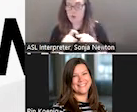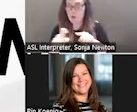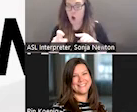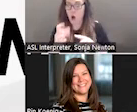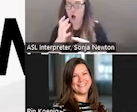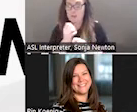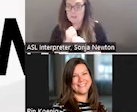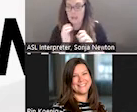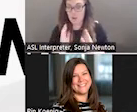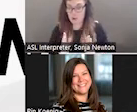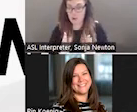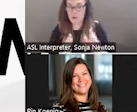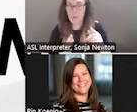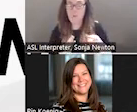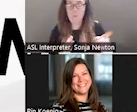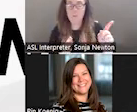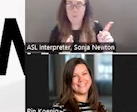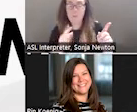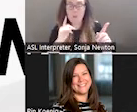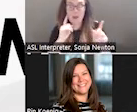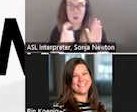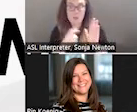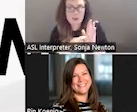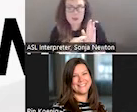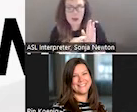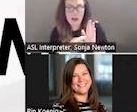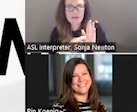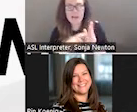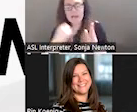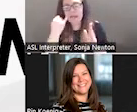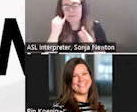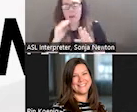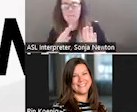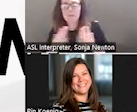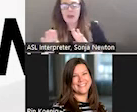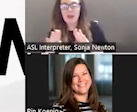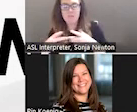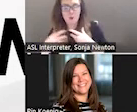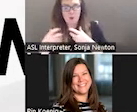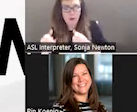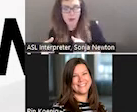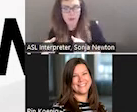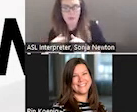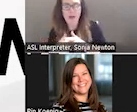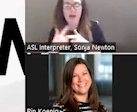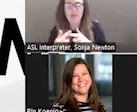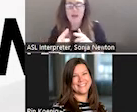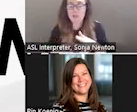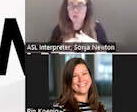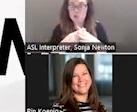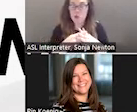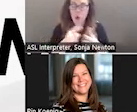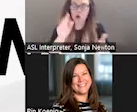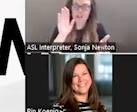call taker on how to recognize that they're dealing with a behavioral health issue. Number two, start the de-escalation process.